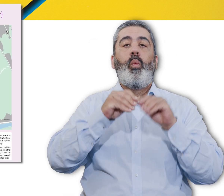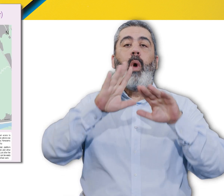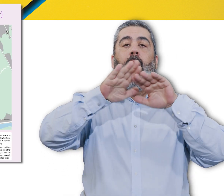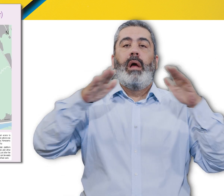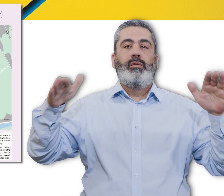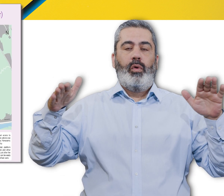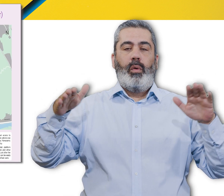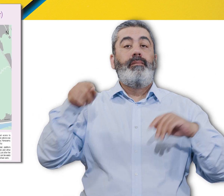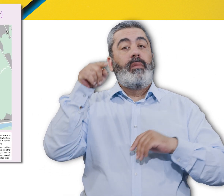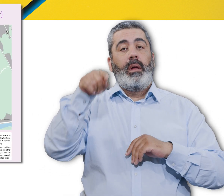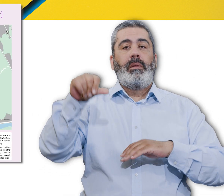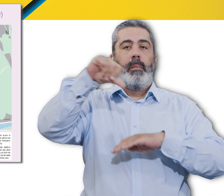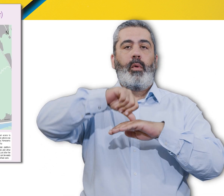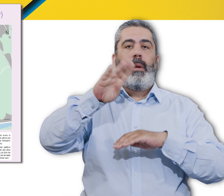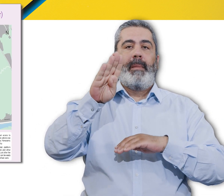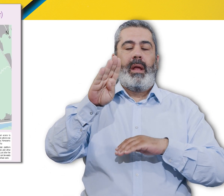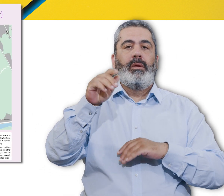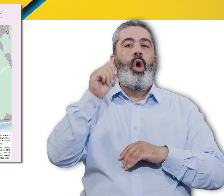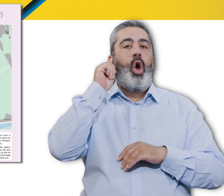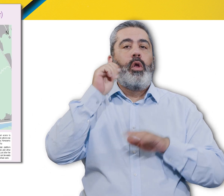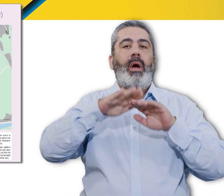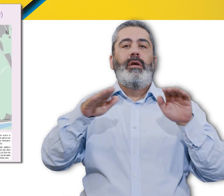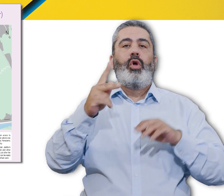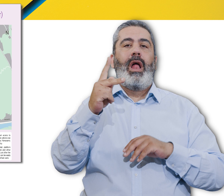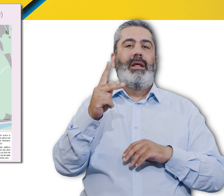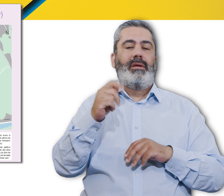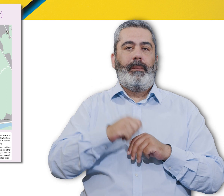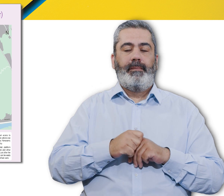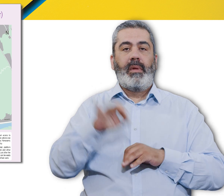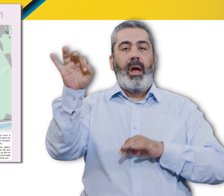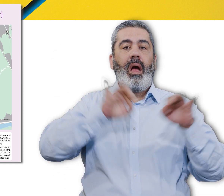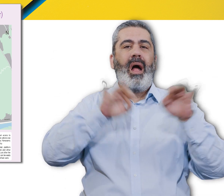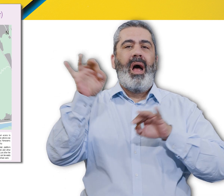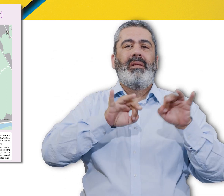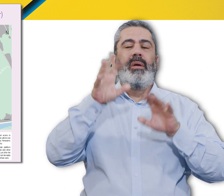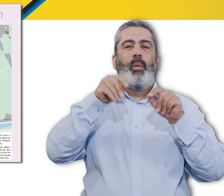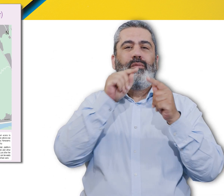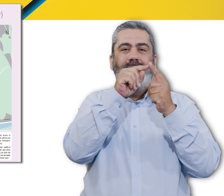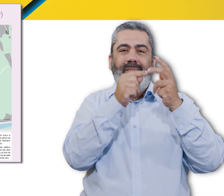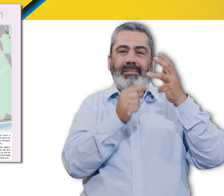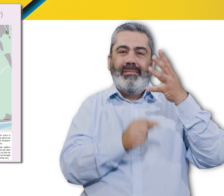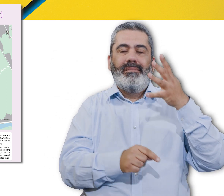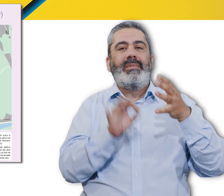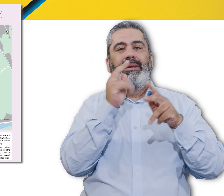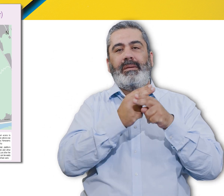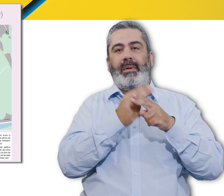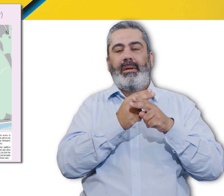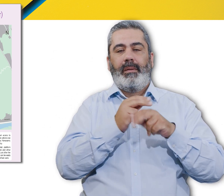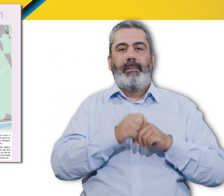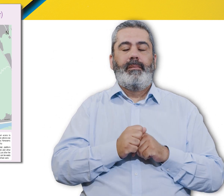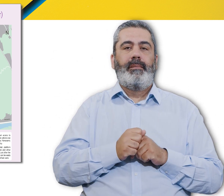Section. The Old Castle. The Beirut Castle, Kala Quarter. Map of the castle area with numbered points of